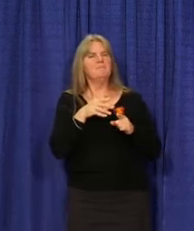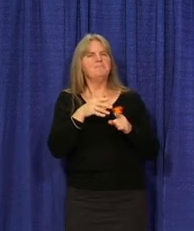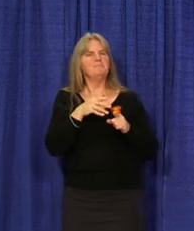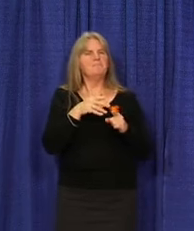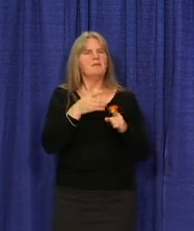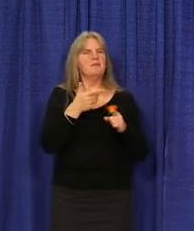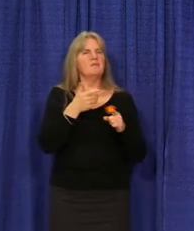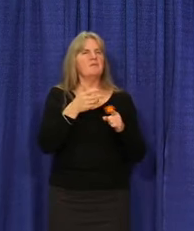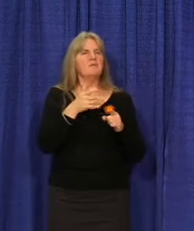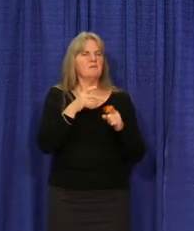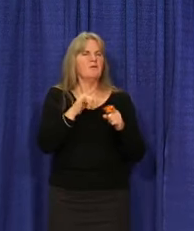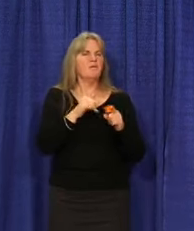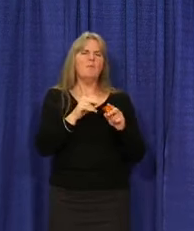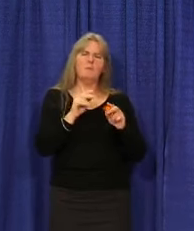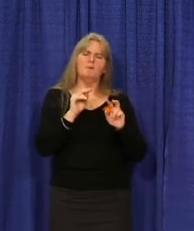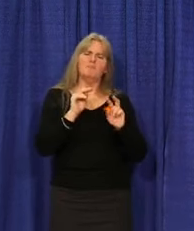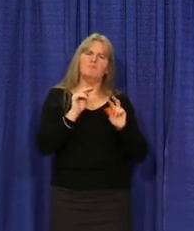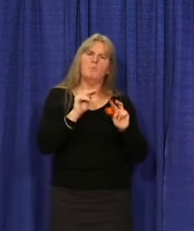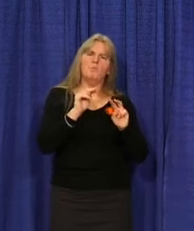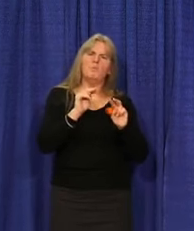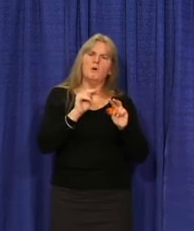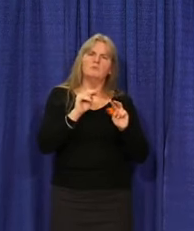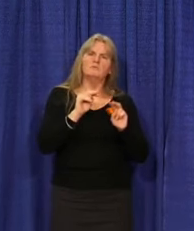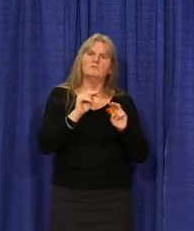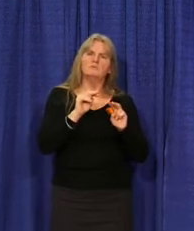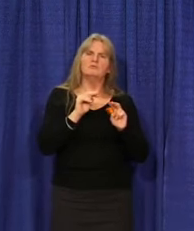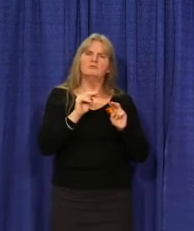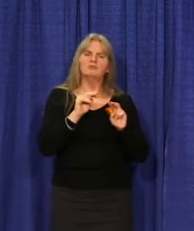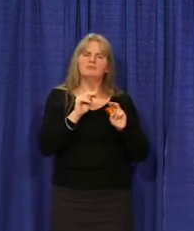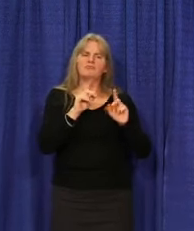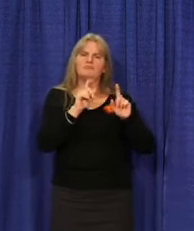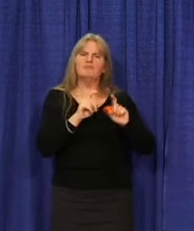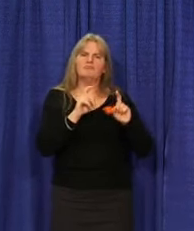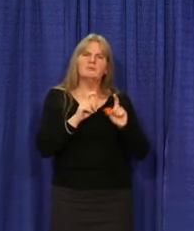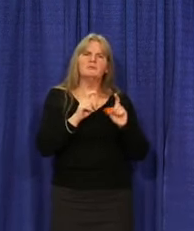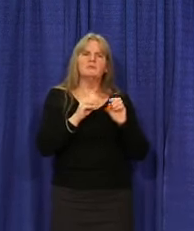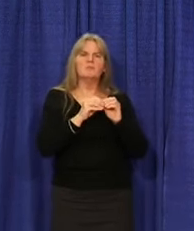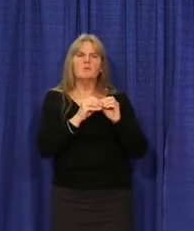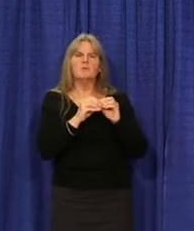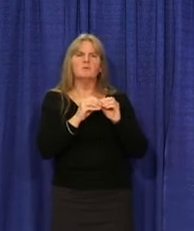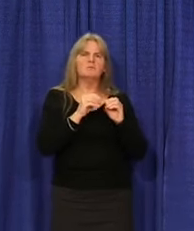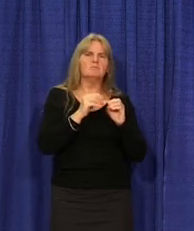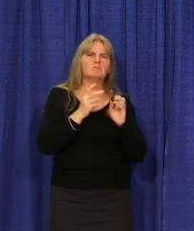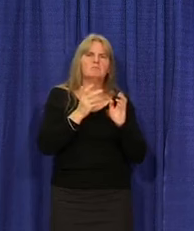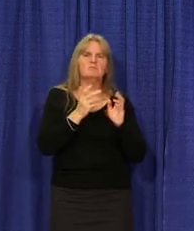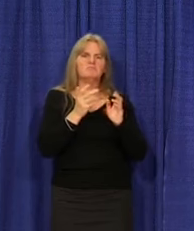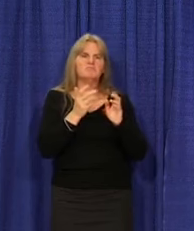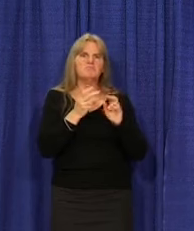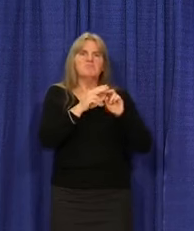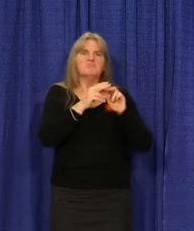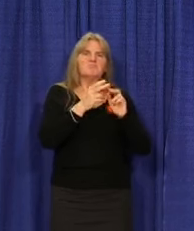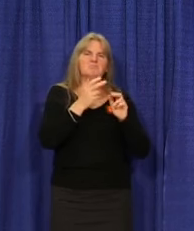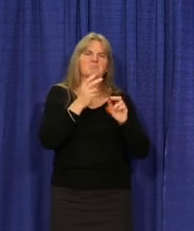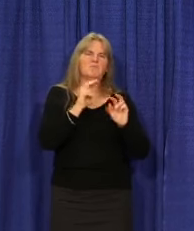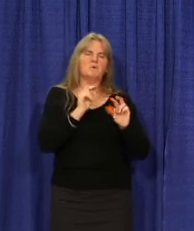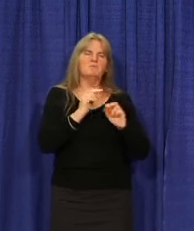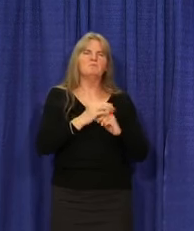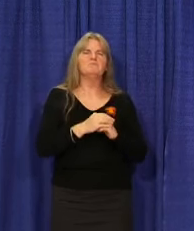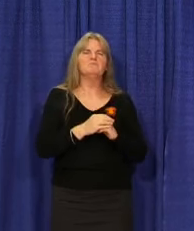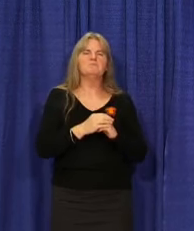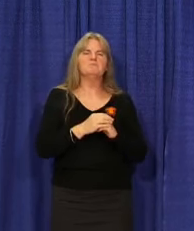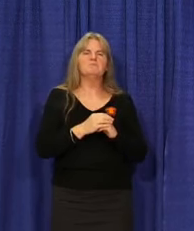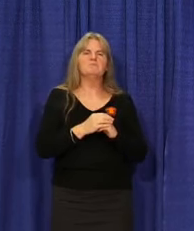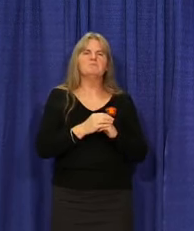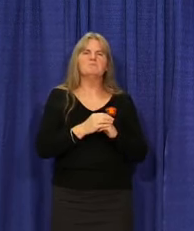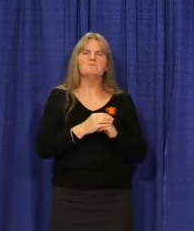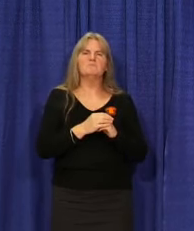definitely measures that we will be following and also making available. And clearly, we are